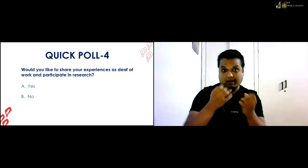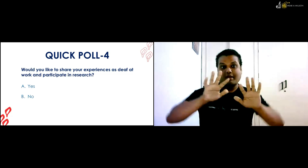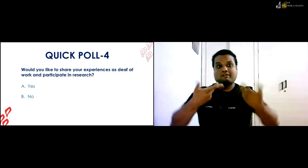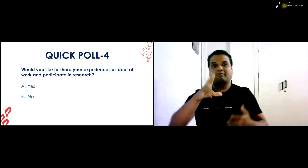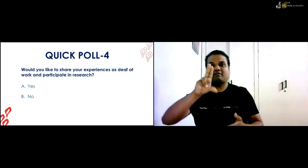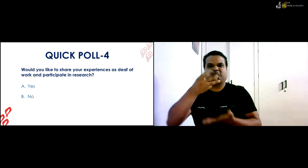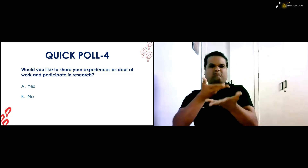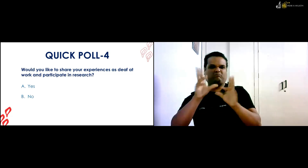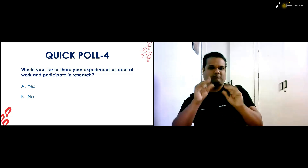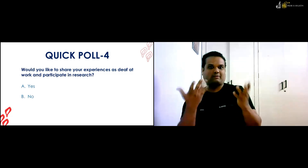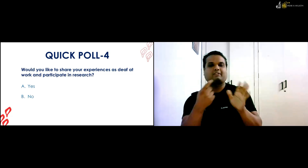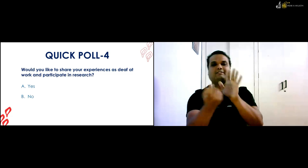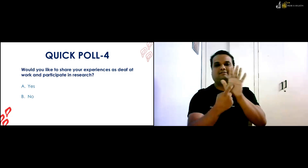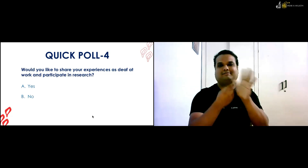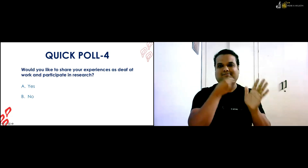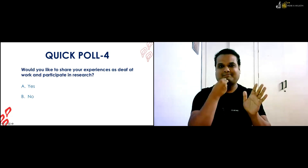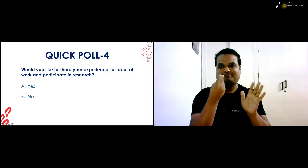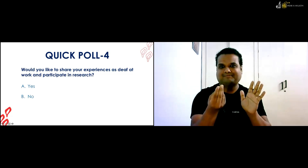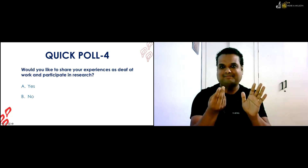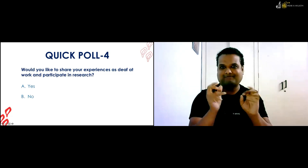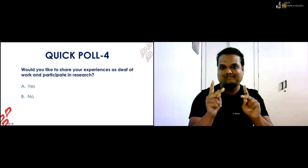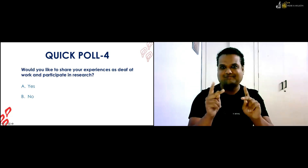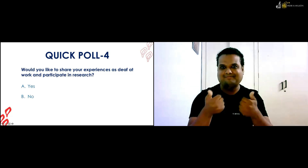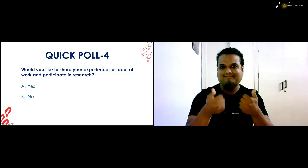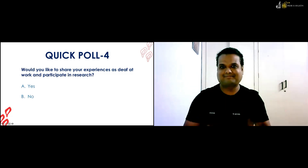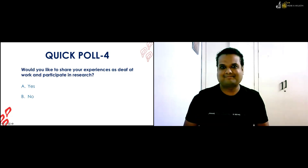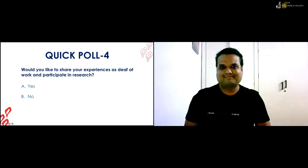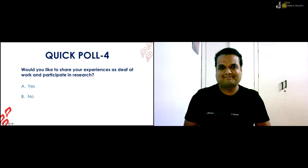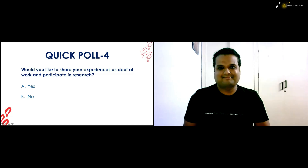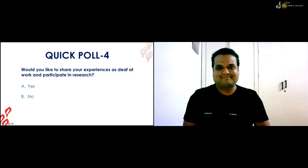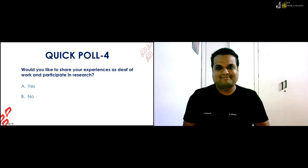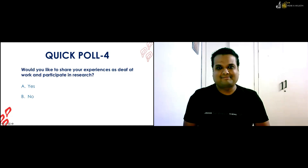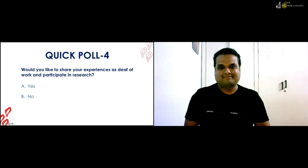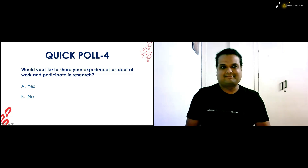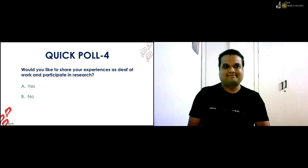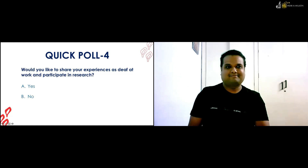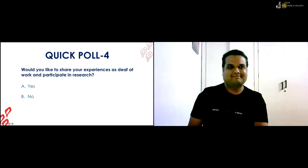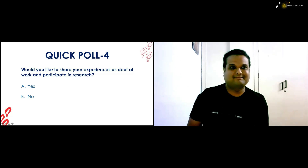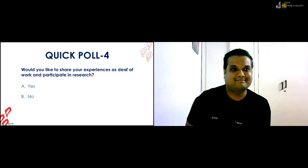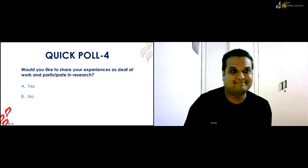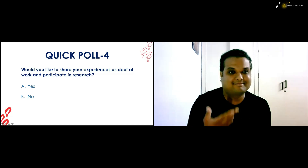your experience while working at a workplace and also to participate in research.